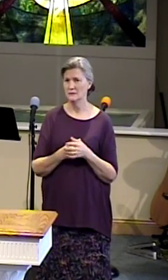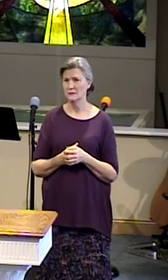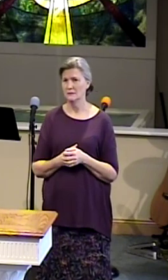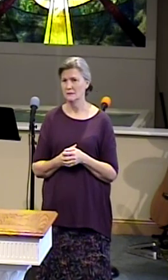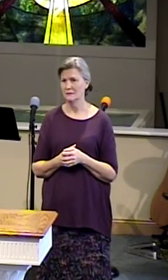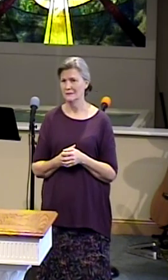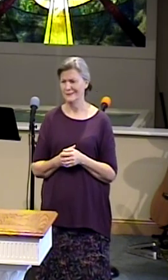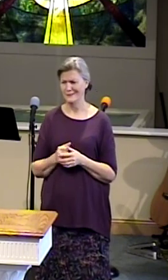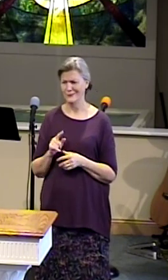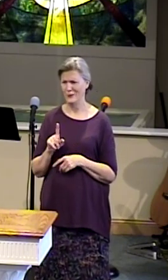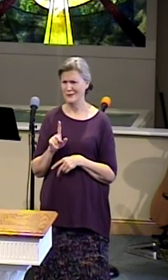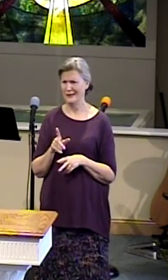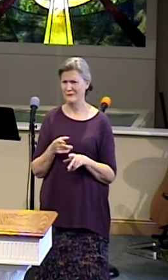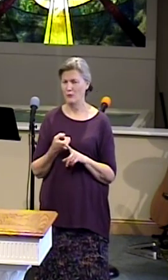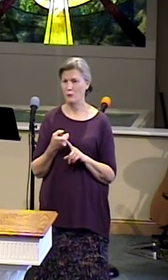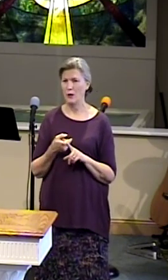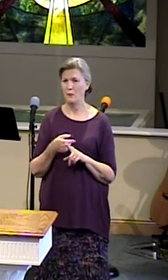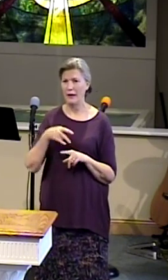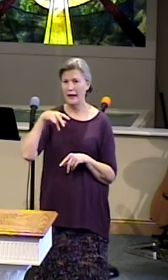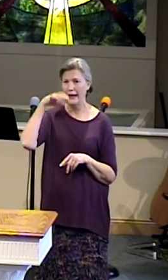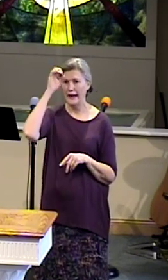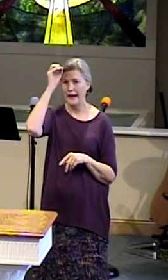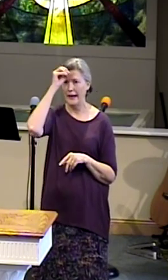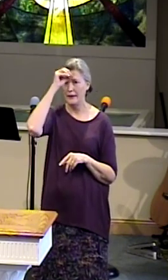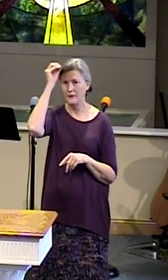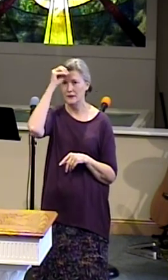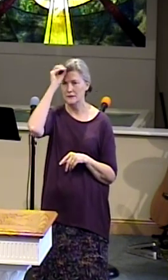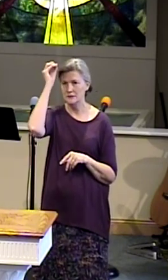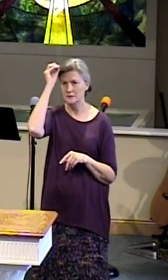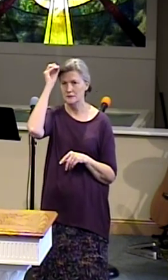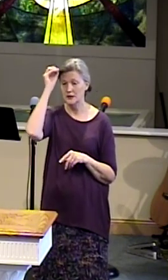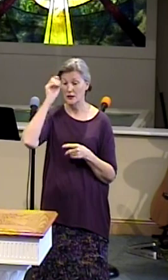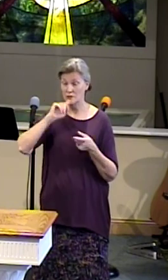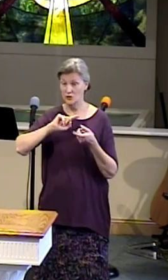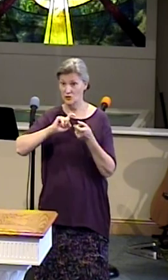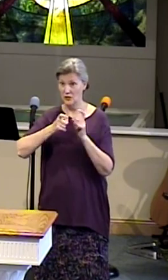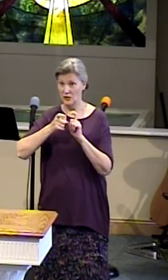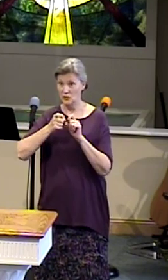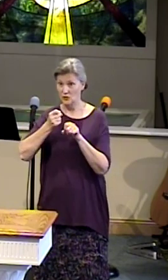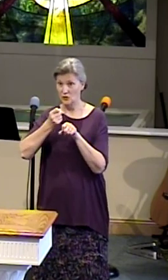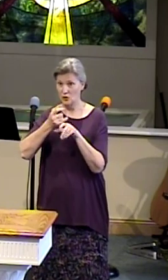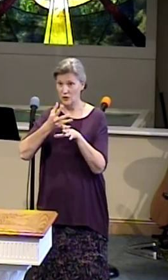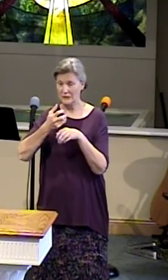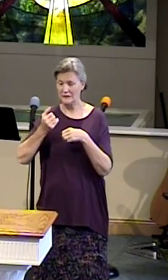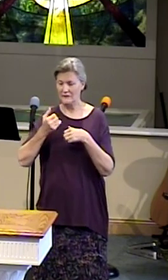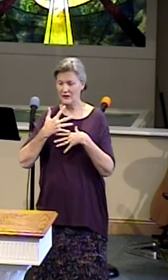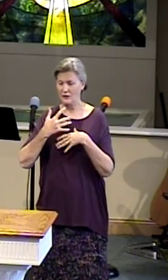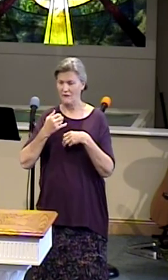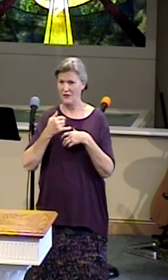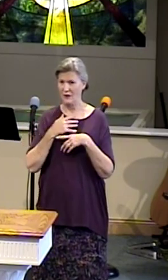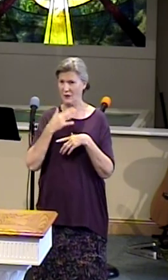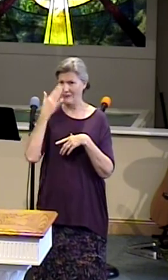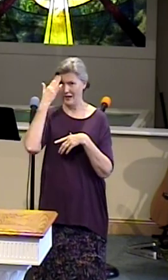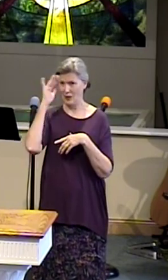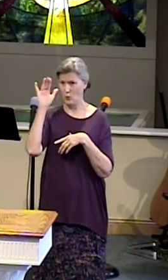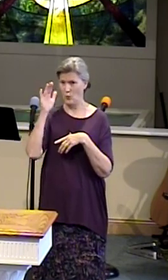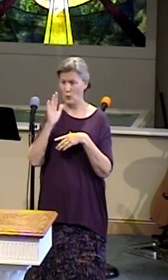Where'd that come from? What about ignorance? Change brings fear. Fear of the unknown. Peer